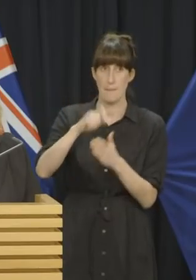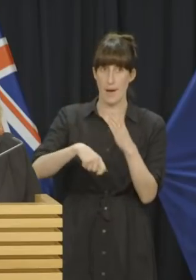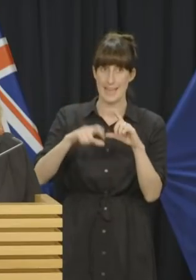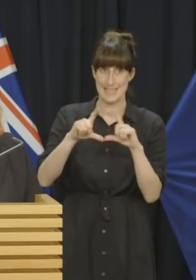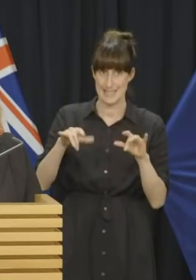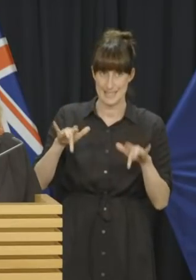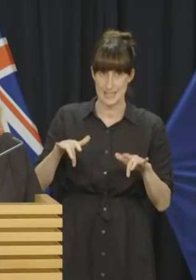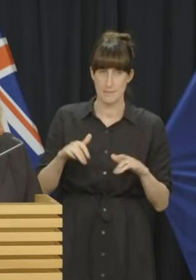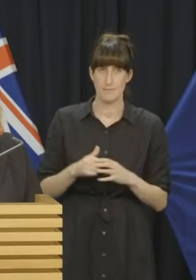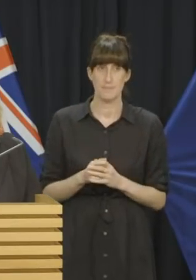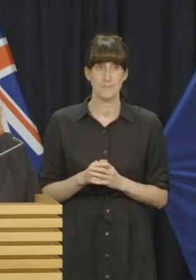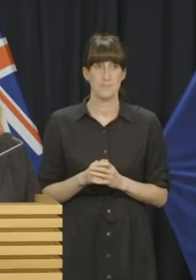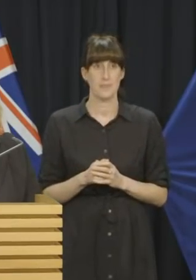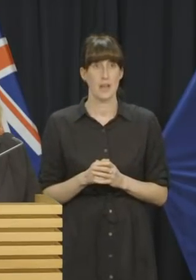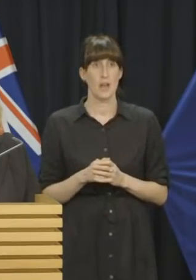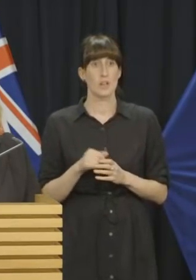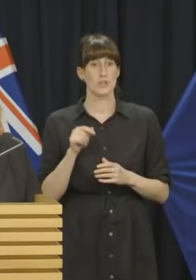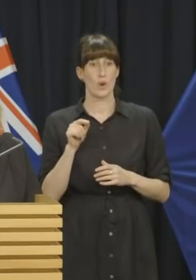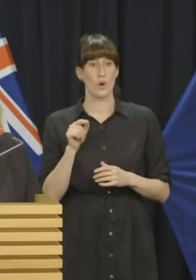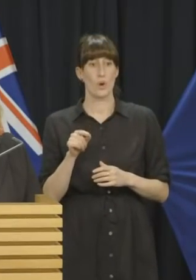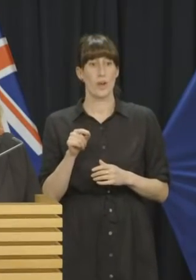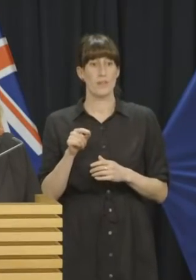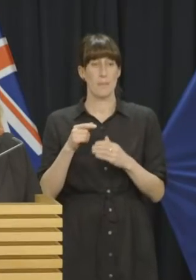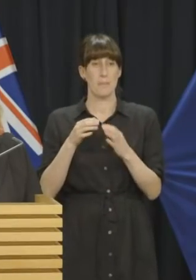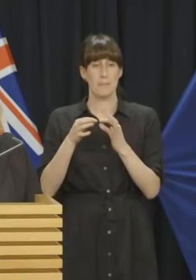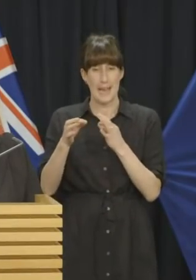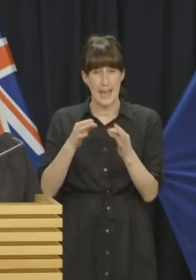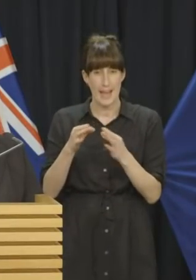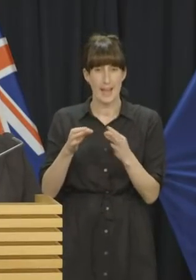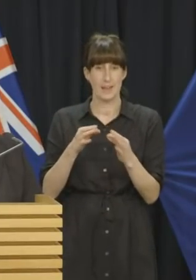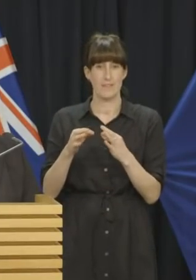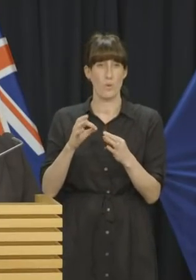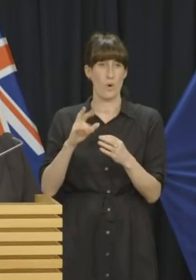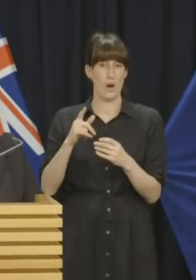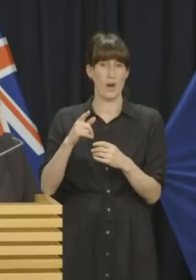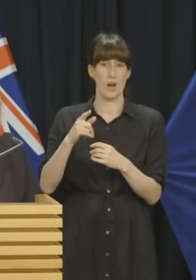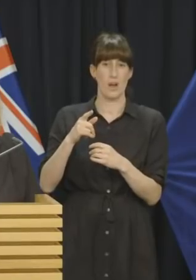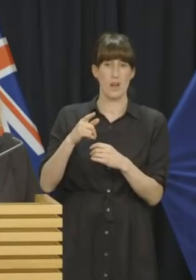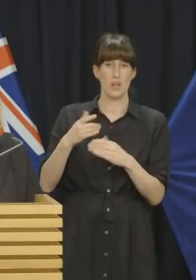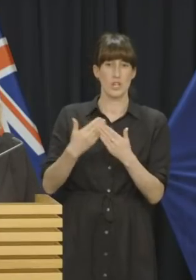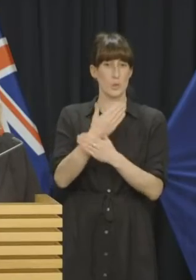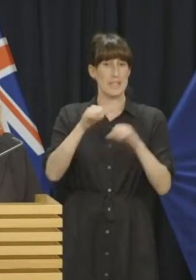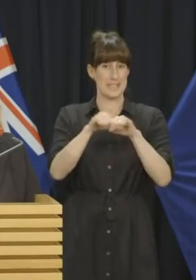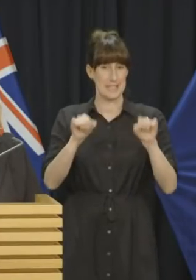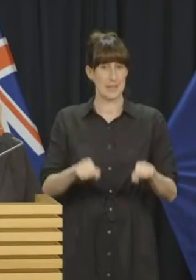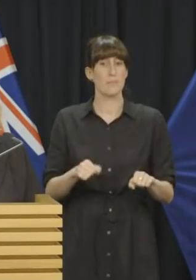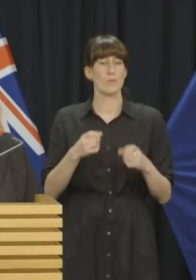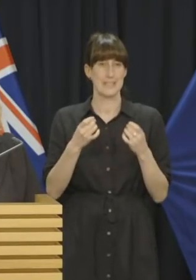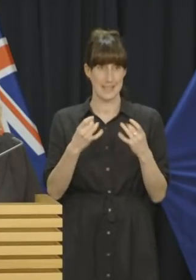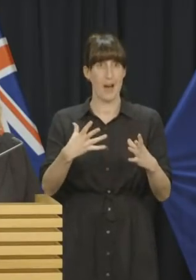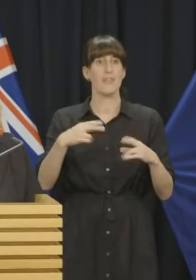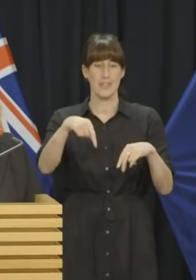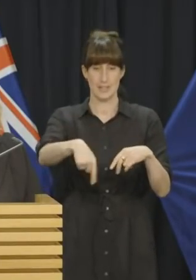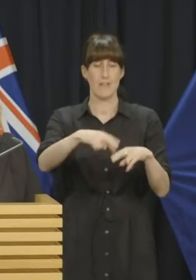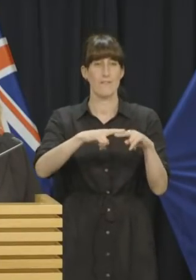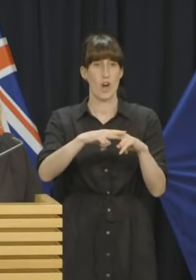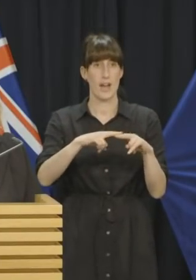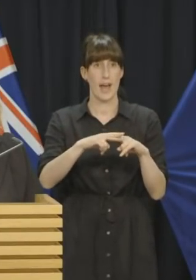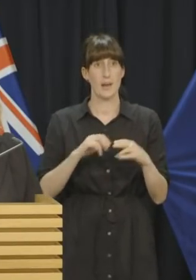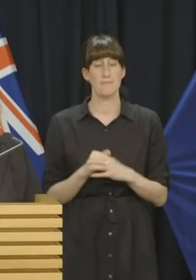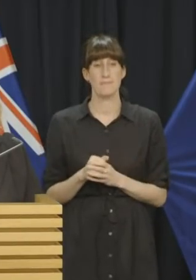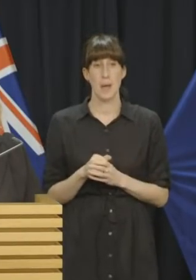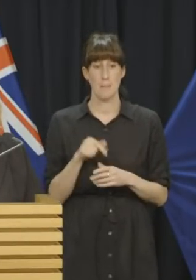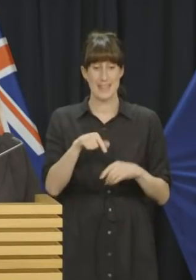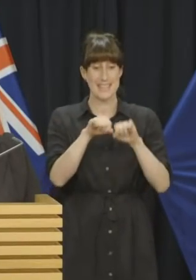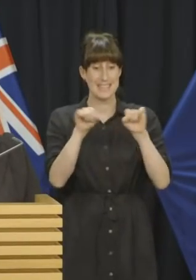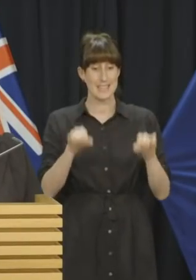demand with supply will formally take effect from this Friday. A key point to remember in this system is that it's a rolling